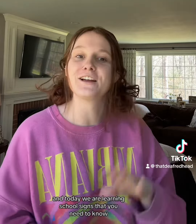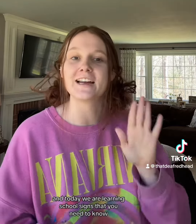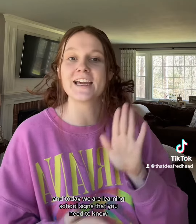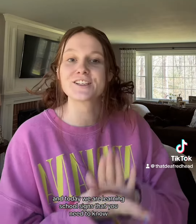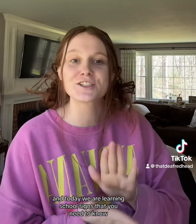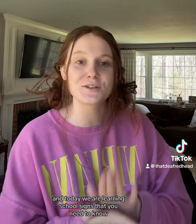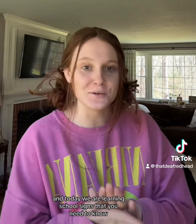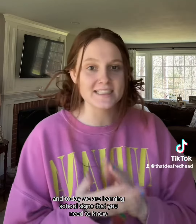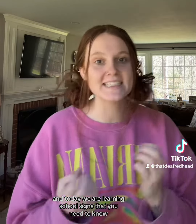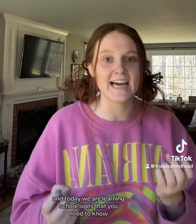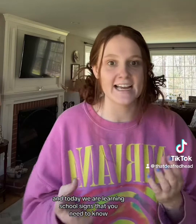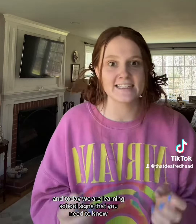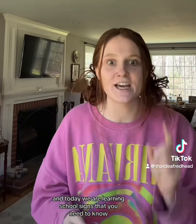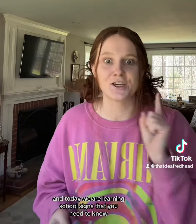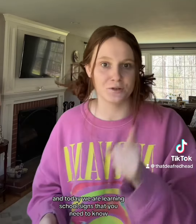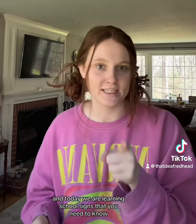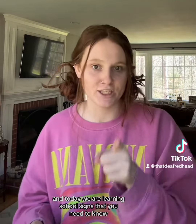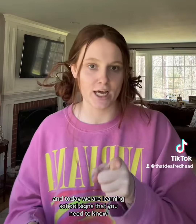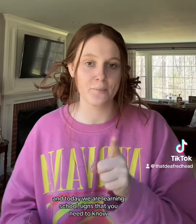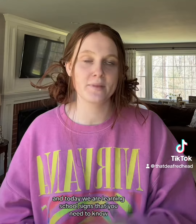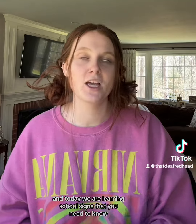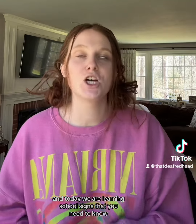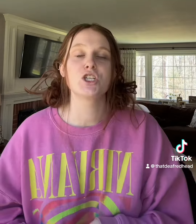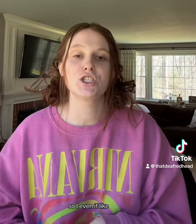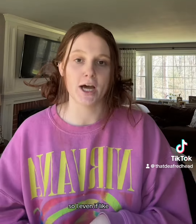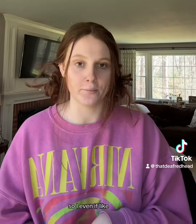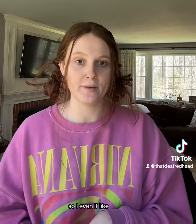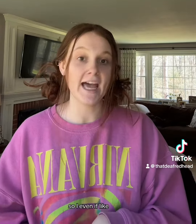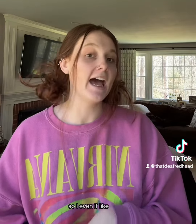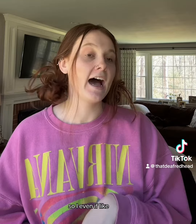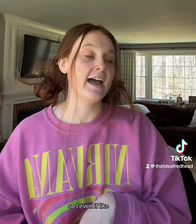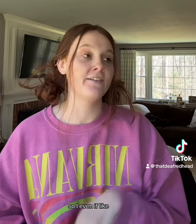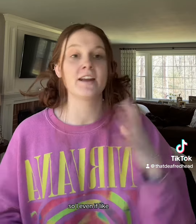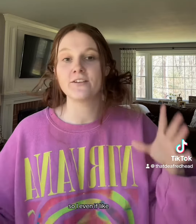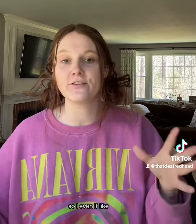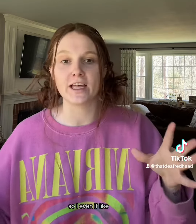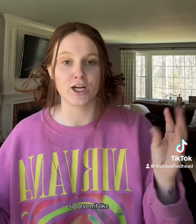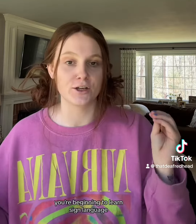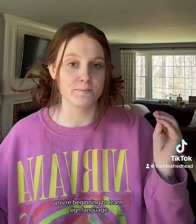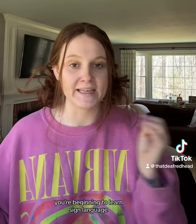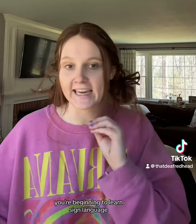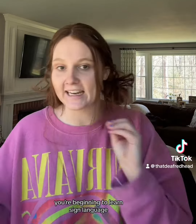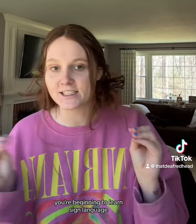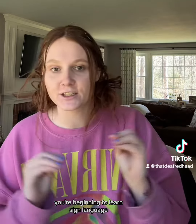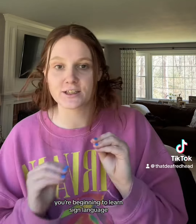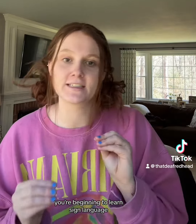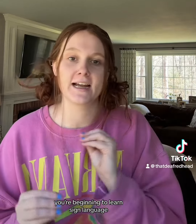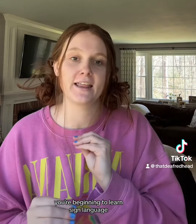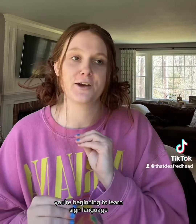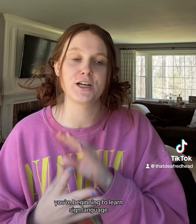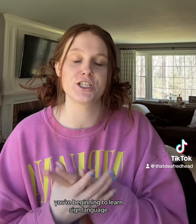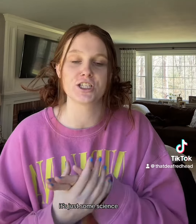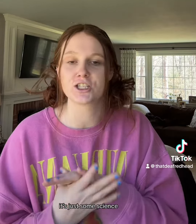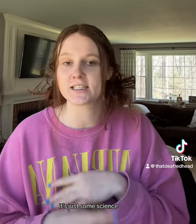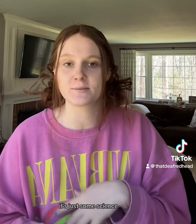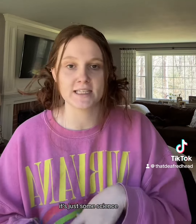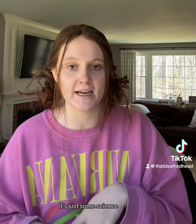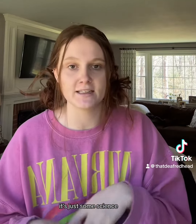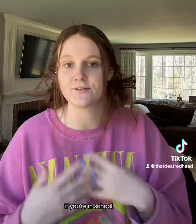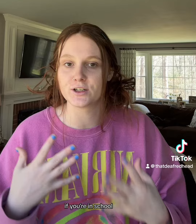learning school signs that you need to know. So, even if you're beginning to learn sign language, it's just some signs if you're in